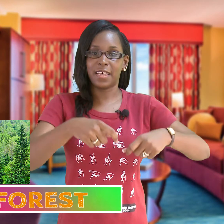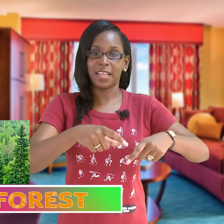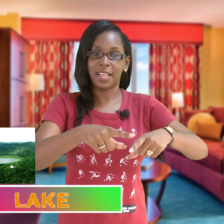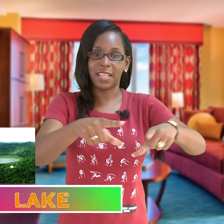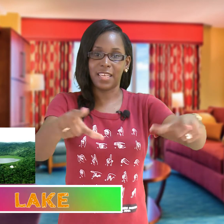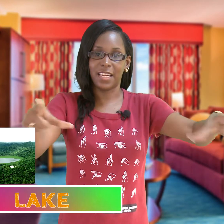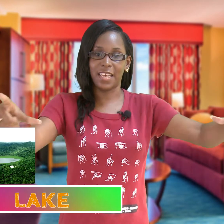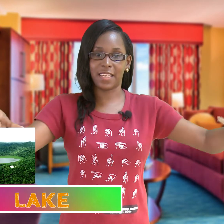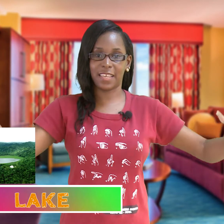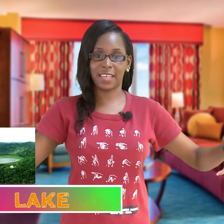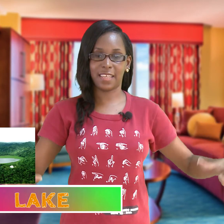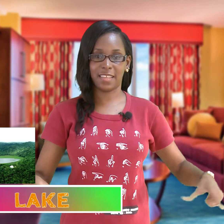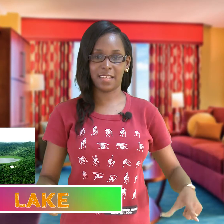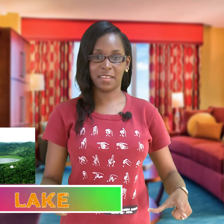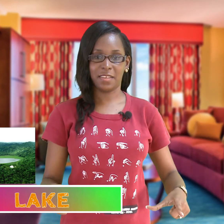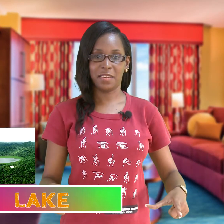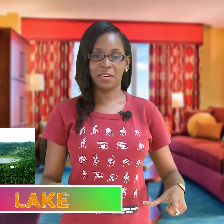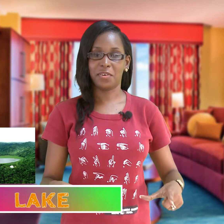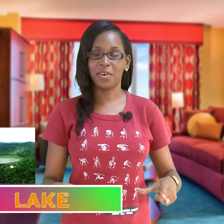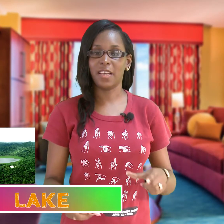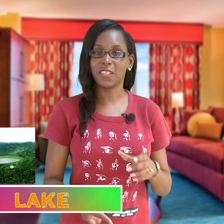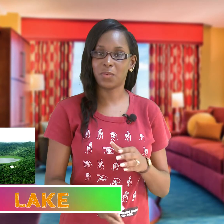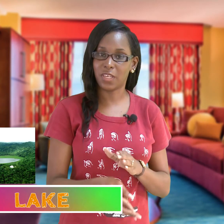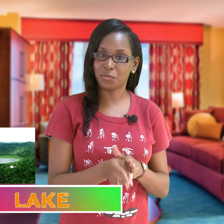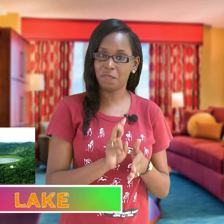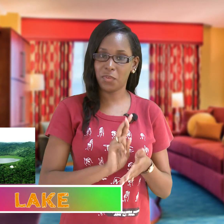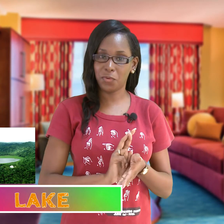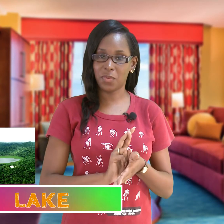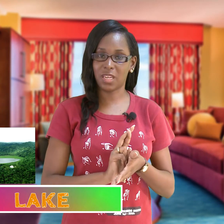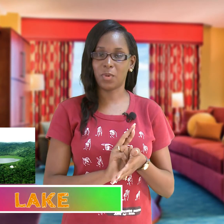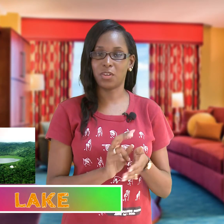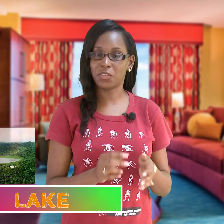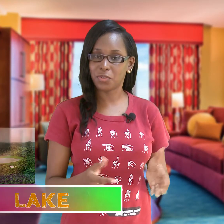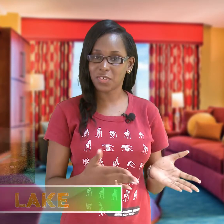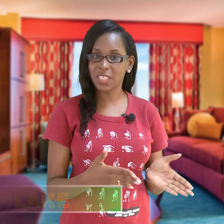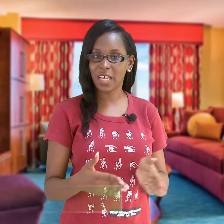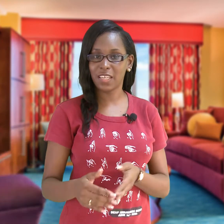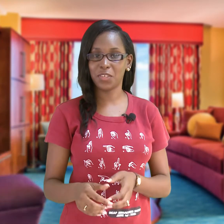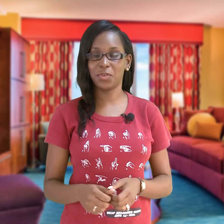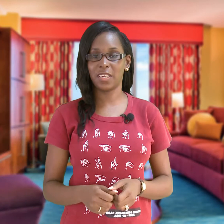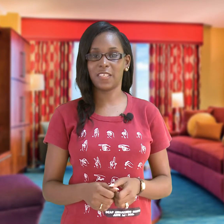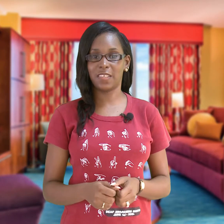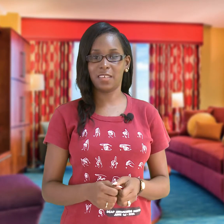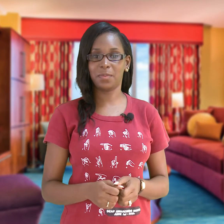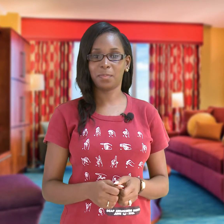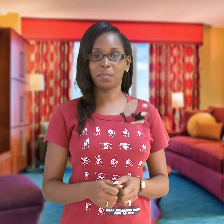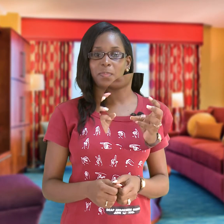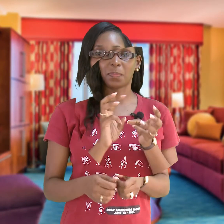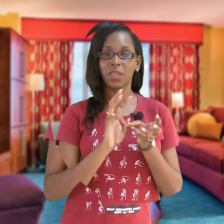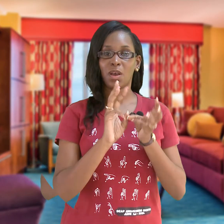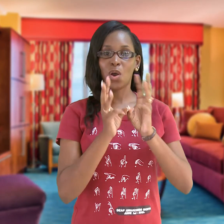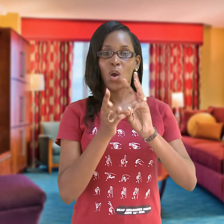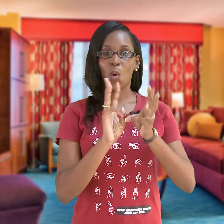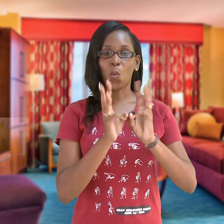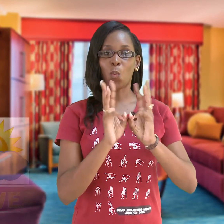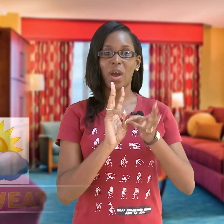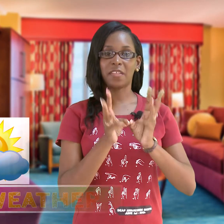and lake. All right, so let's review, and I'm going to turn to the side so you can see.